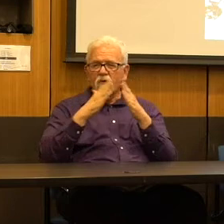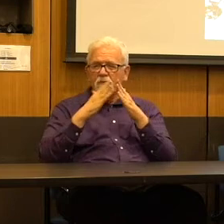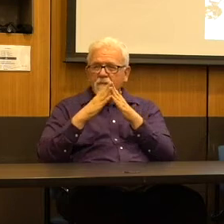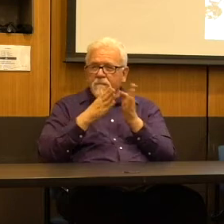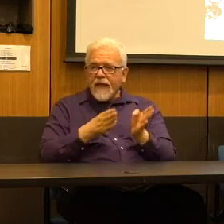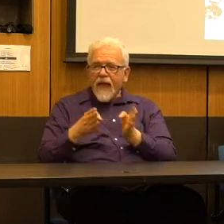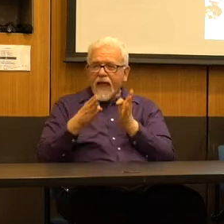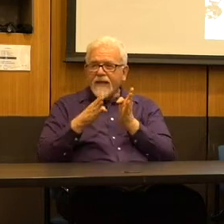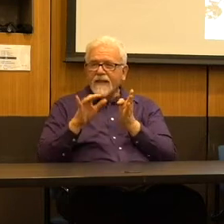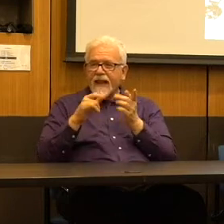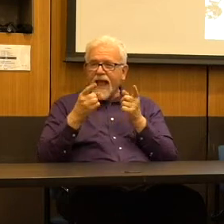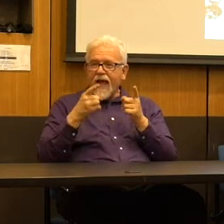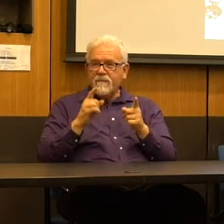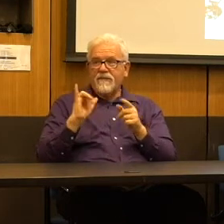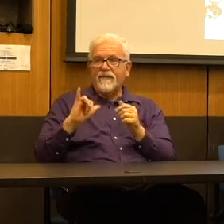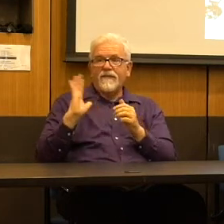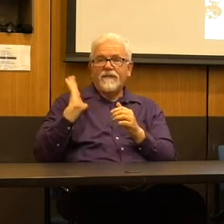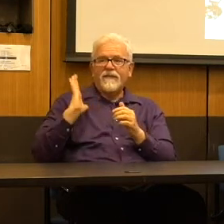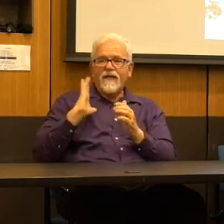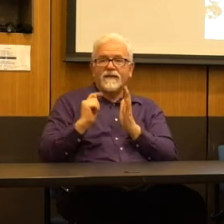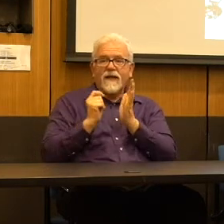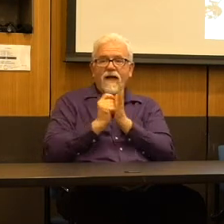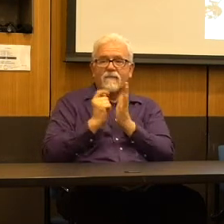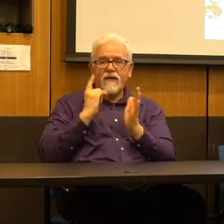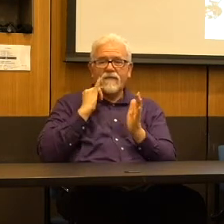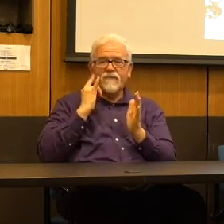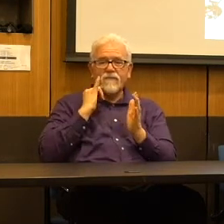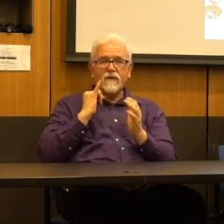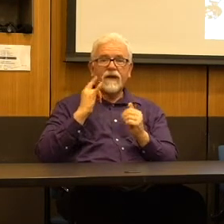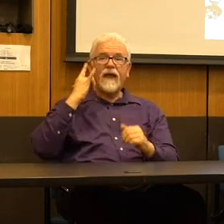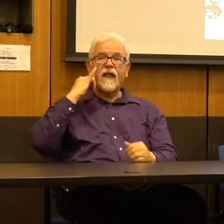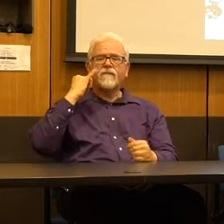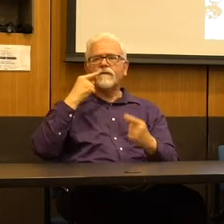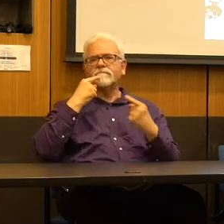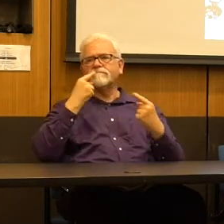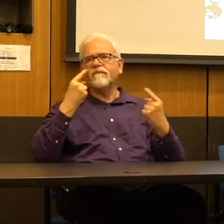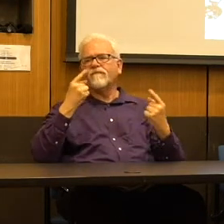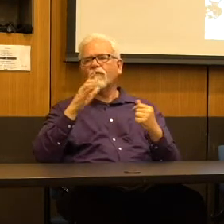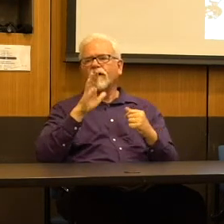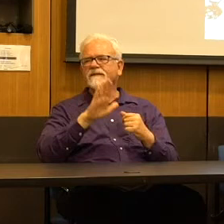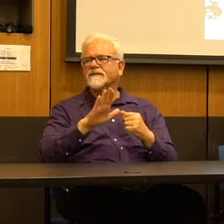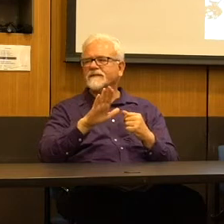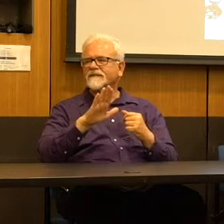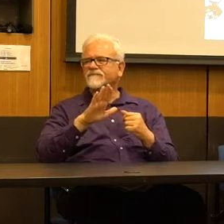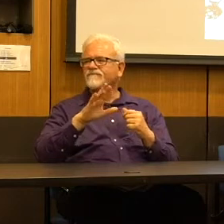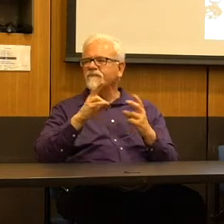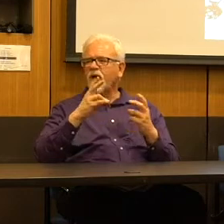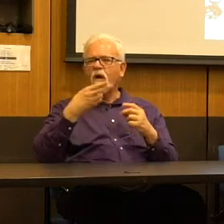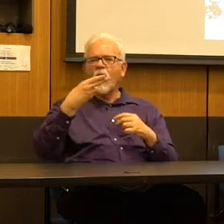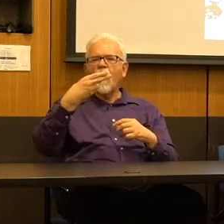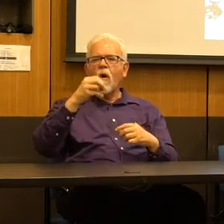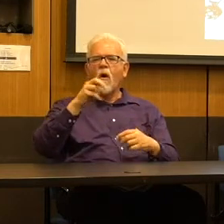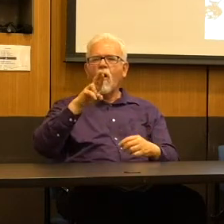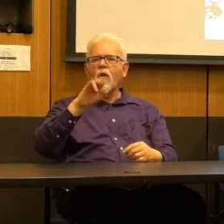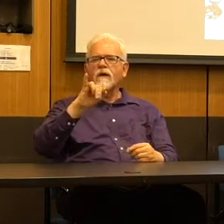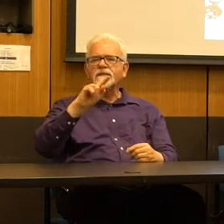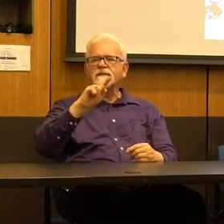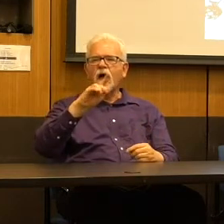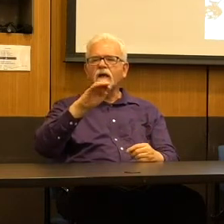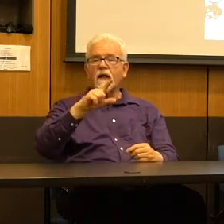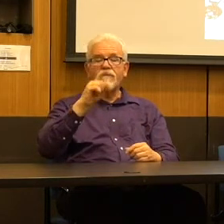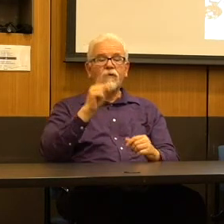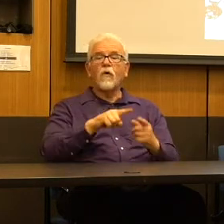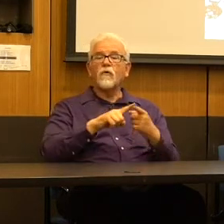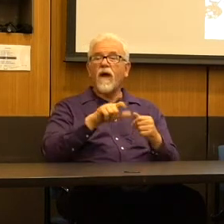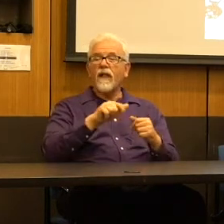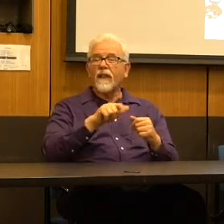on at this point in California specifically. And California is famous for its kind of horizontal, especially, again, get down to Los Angeles